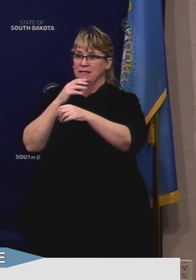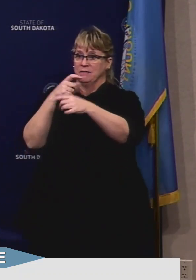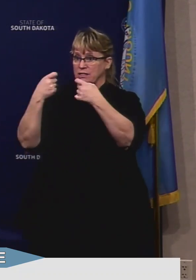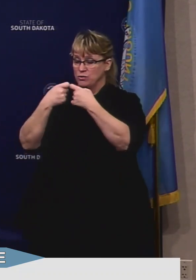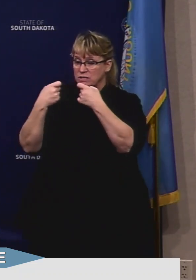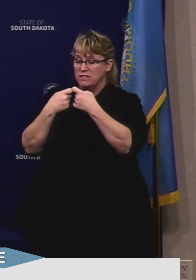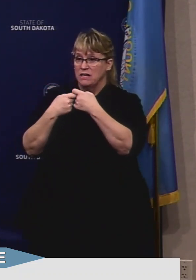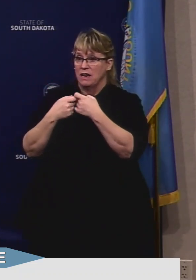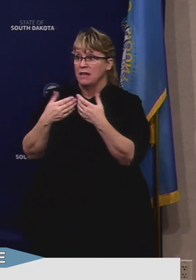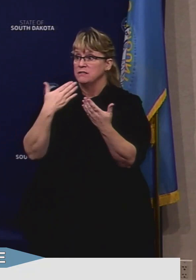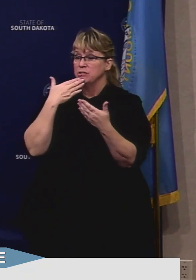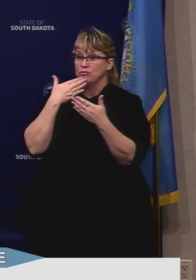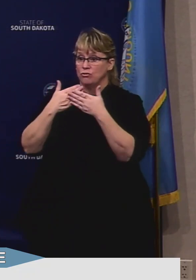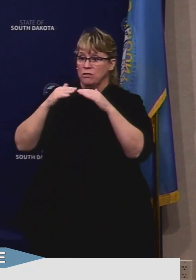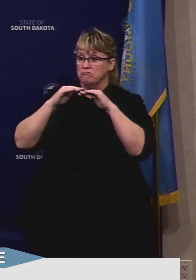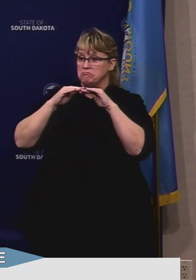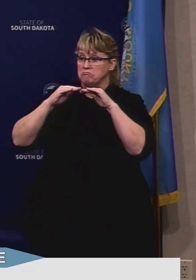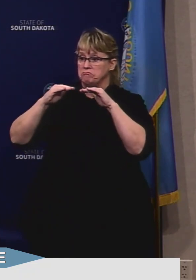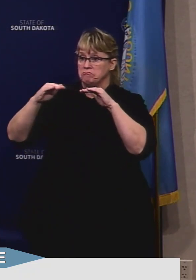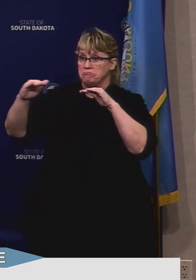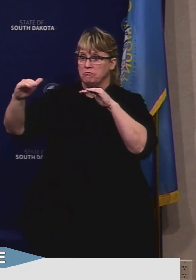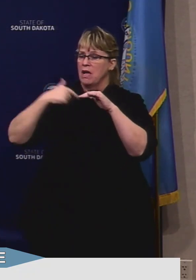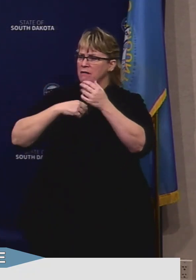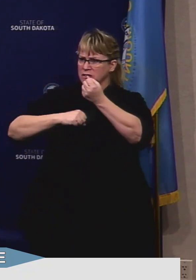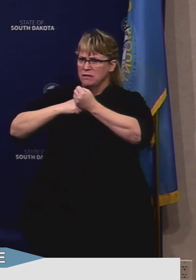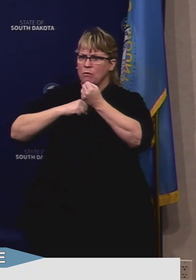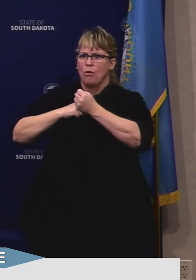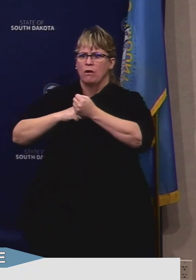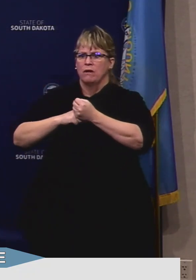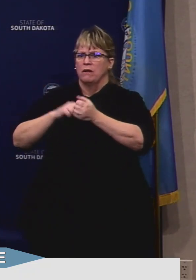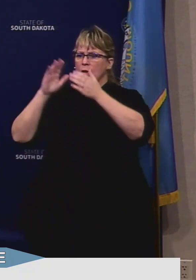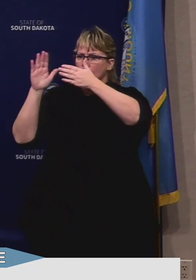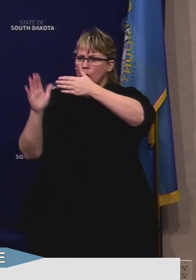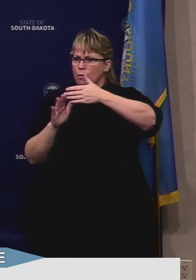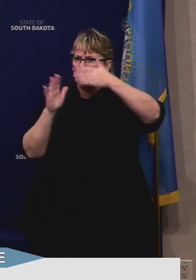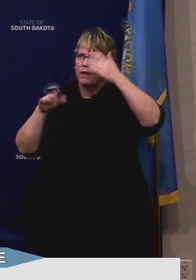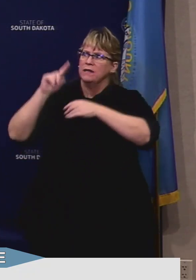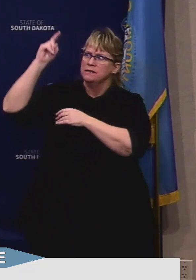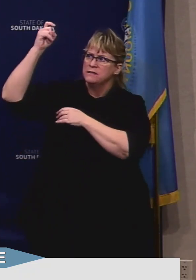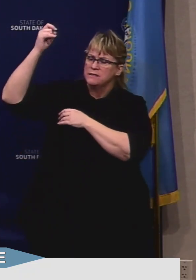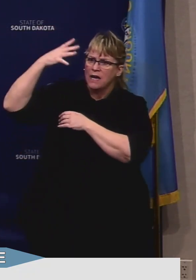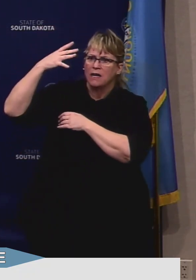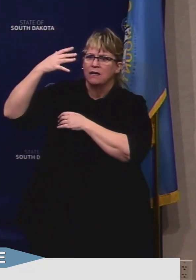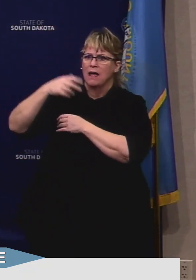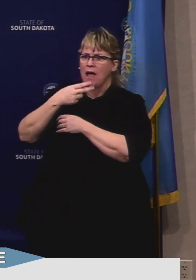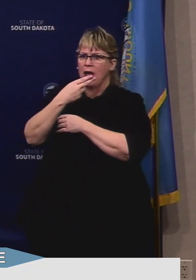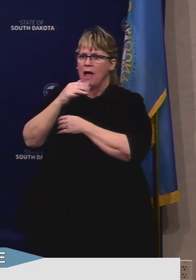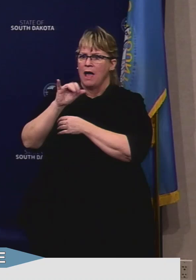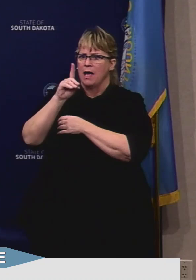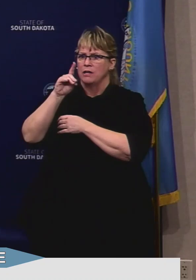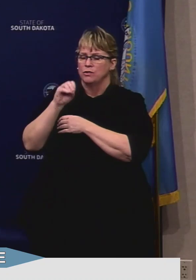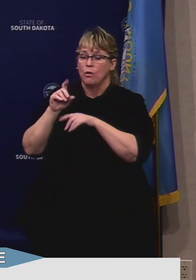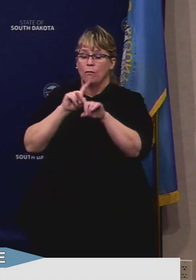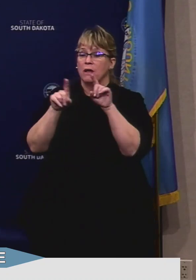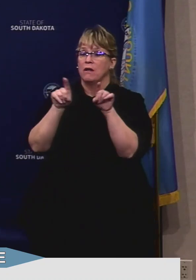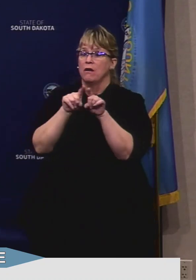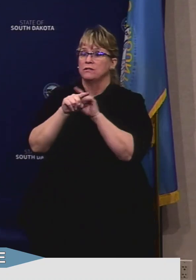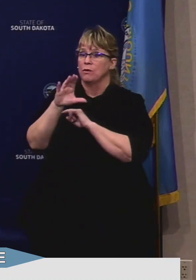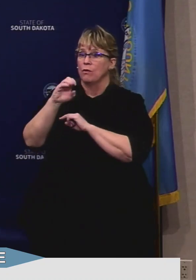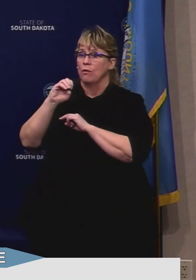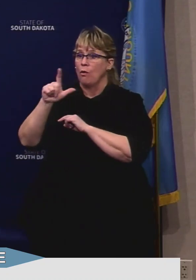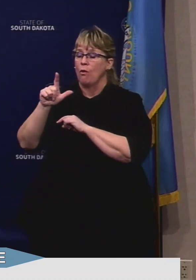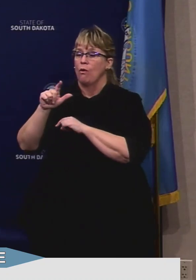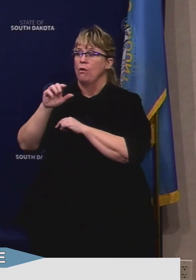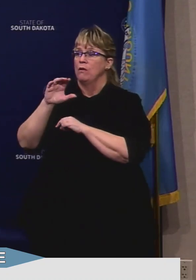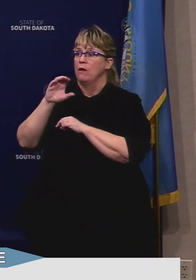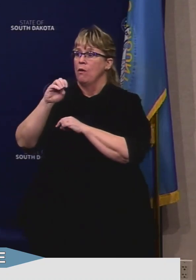electricity, and it's been fairly stable for us. I've always supported wind and solar and hydro, but also coal and oil,